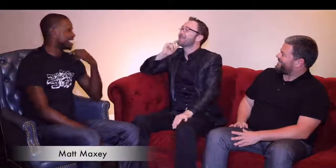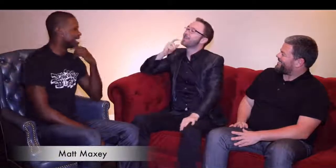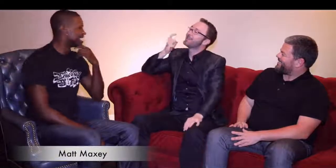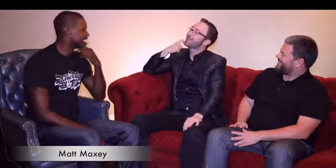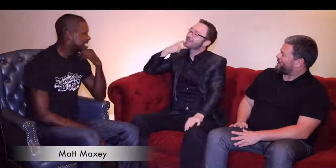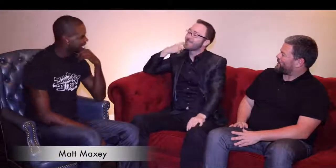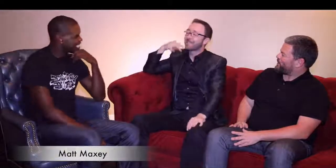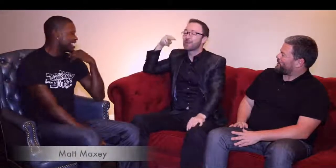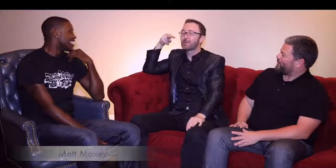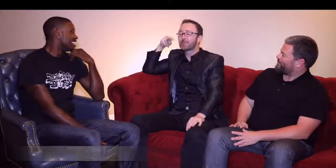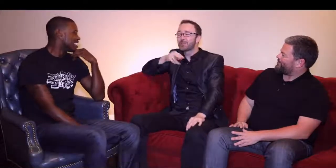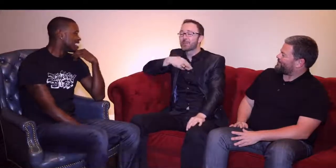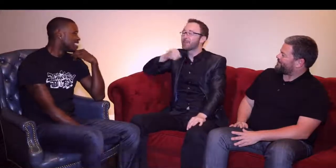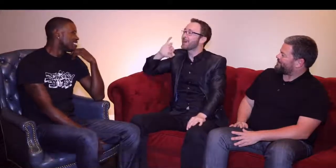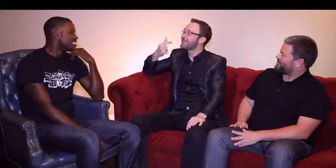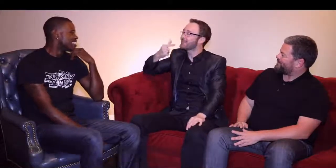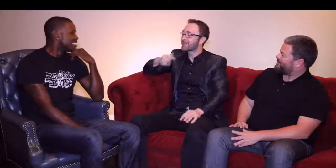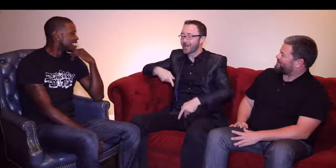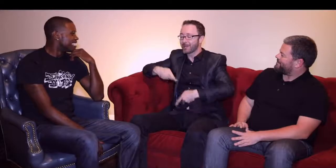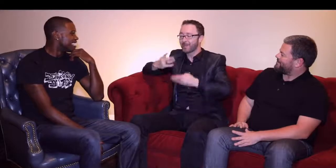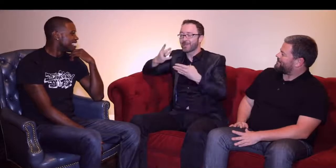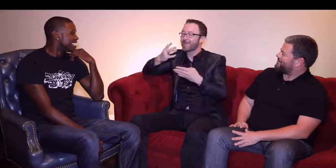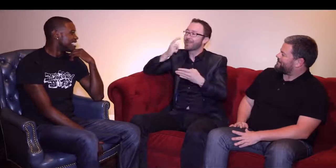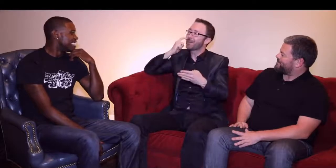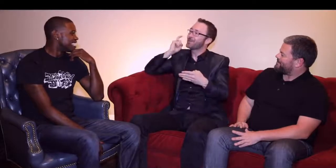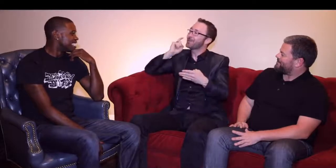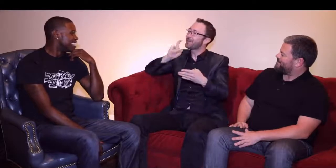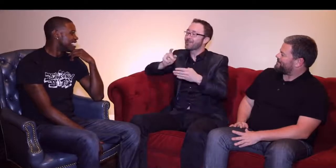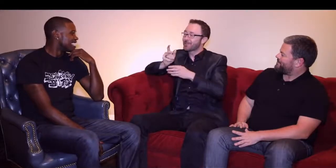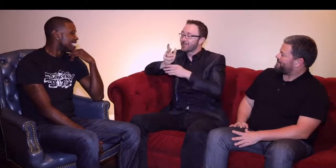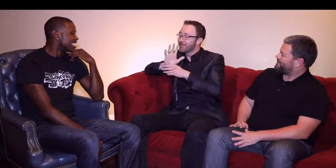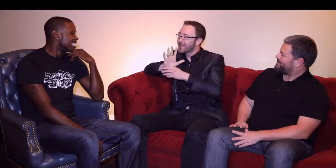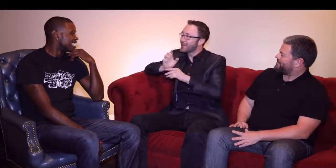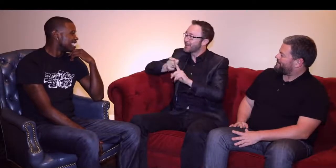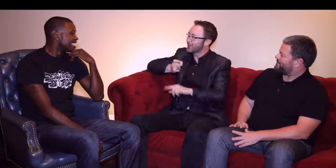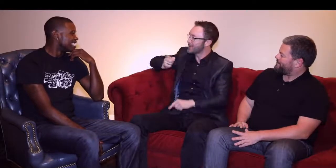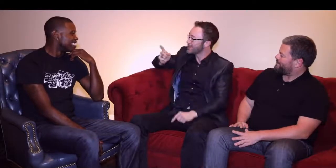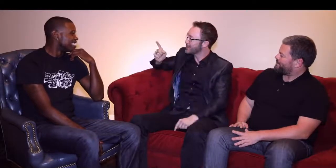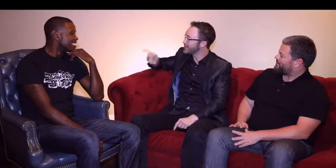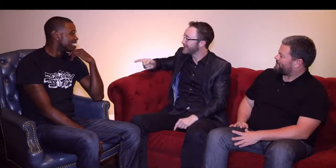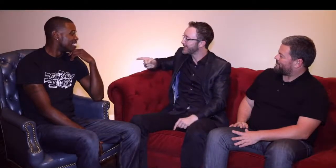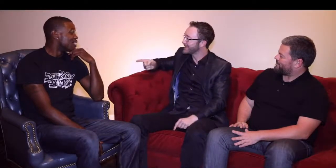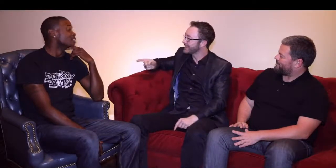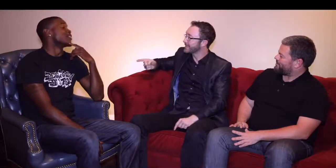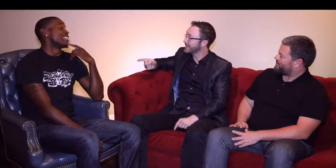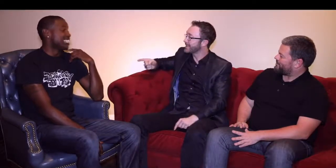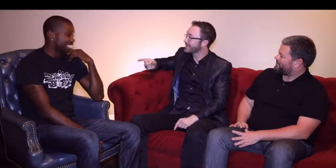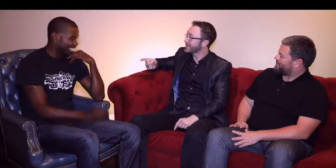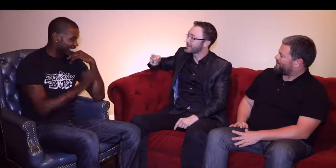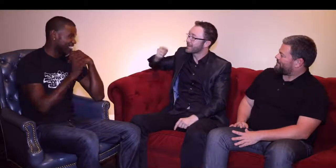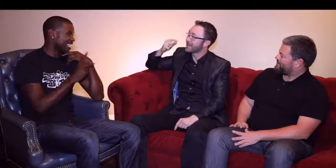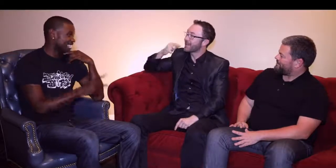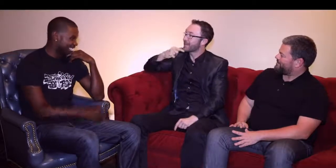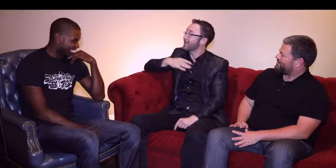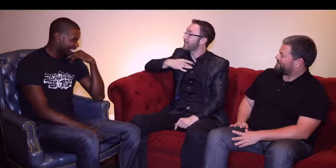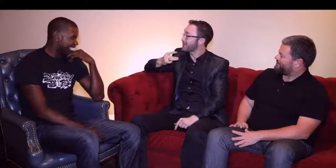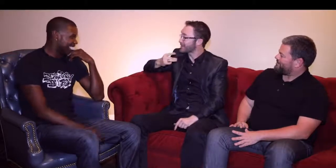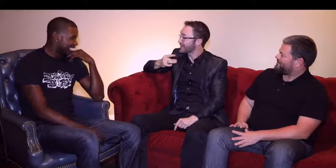Look, recently I was looking at my Instagram feed and I noticed a video from you. Okay, okay. A little interesting.